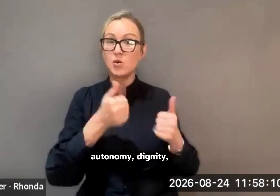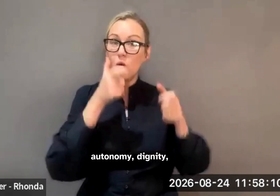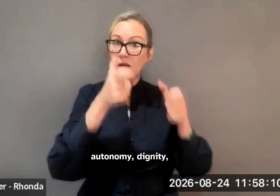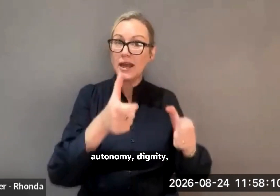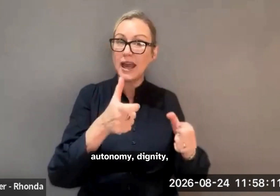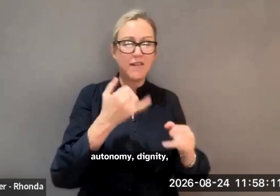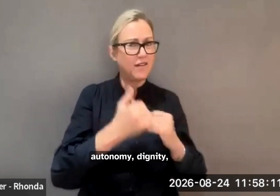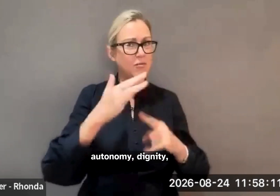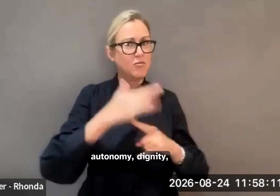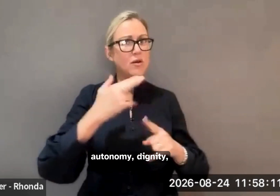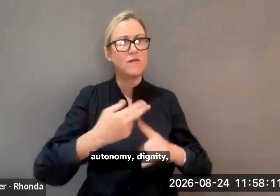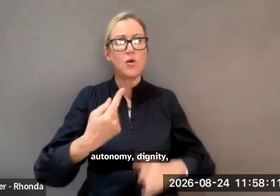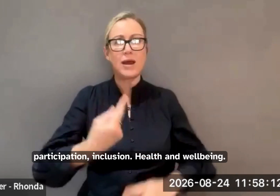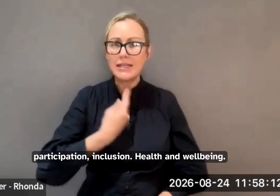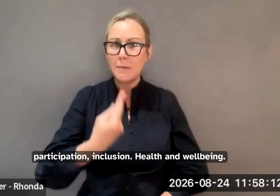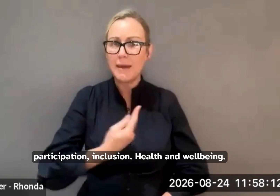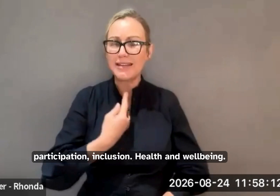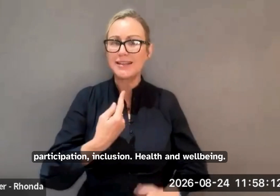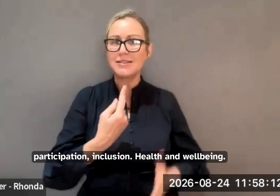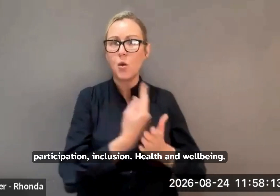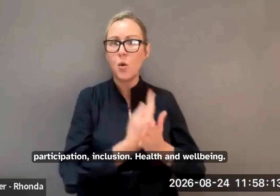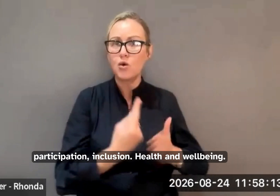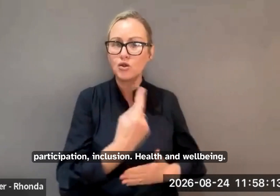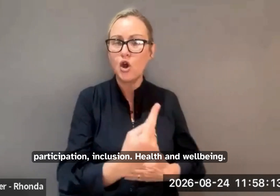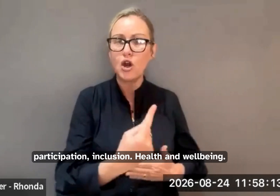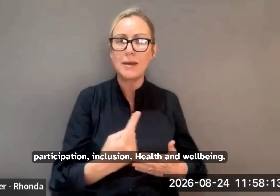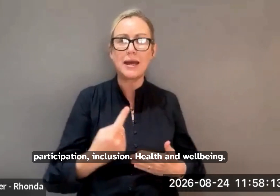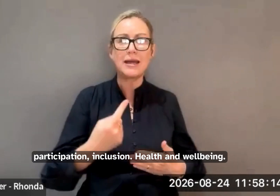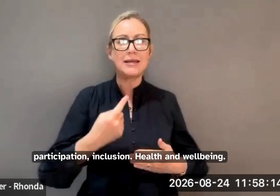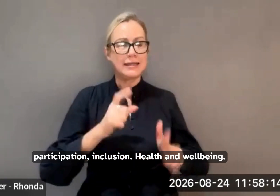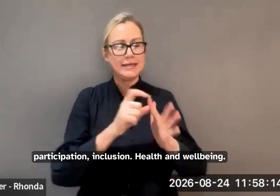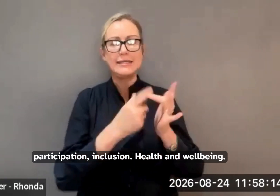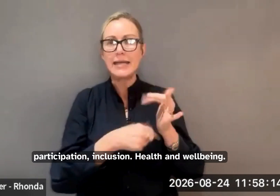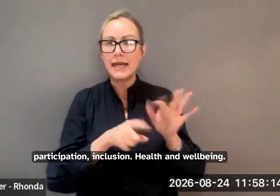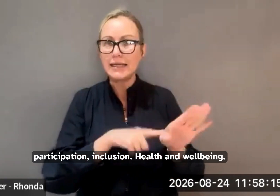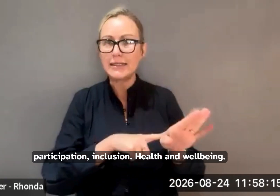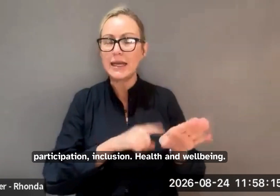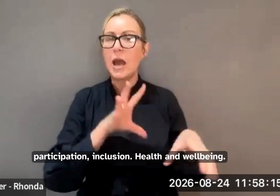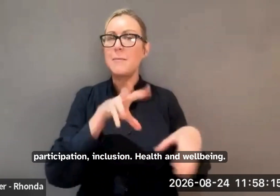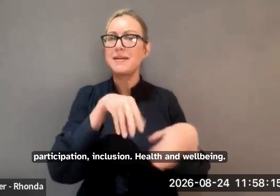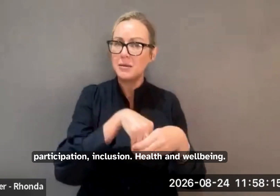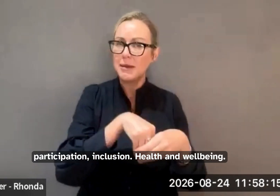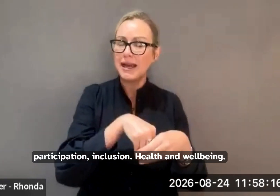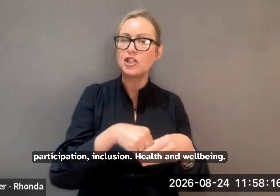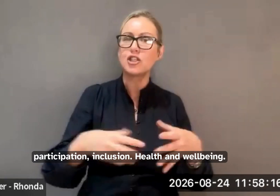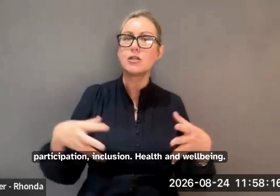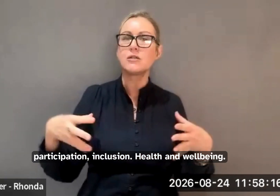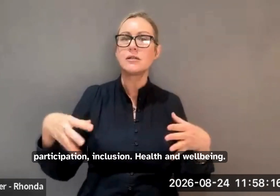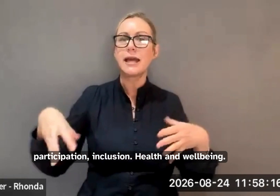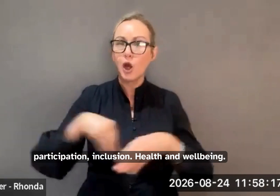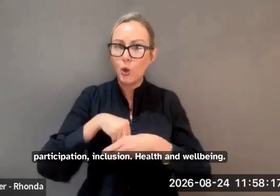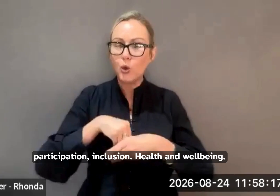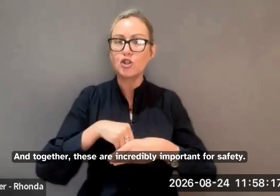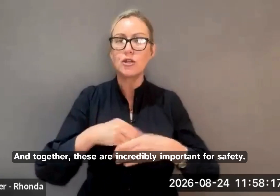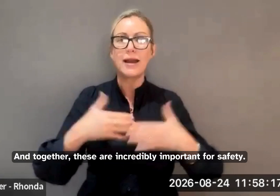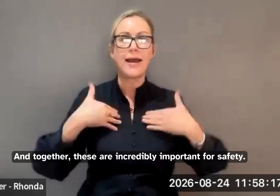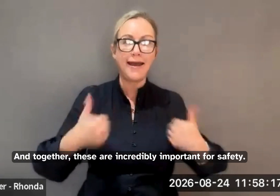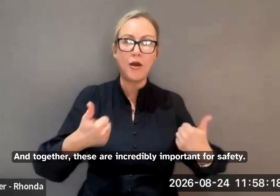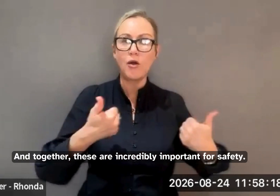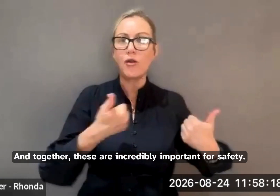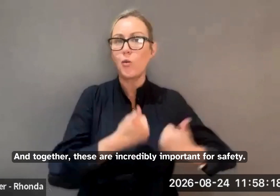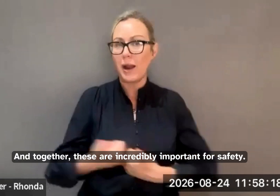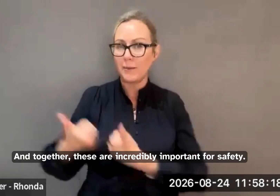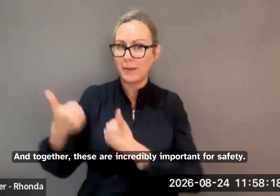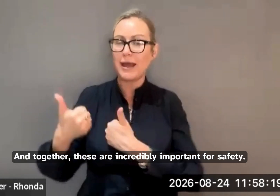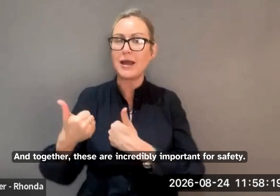autonomy, dignity, participation, inclusion, health and well-being,